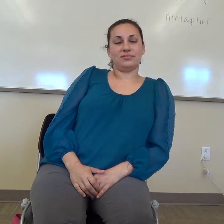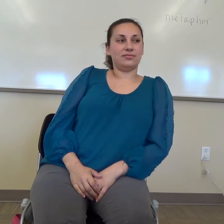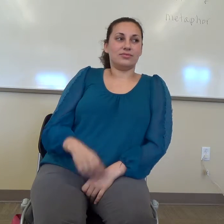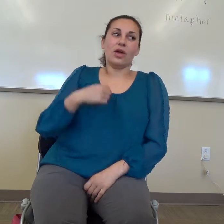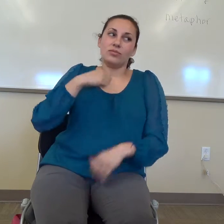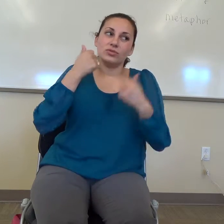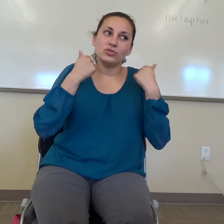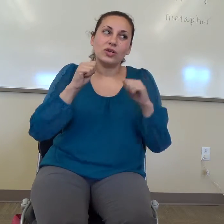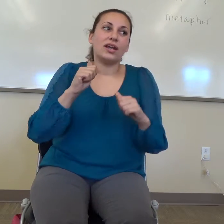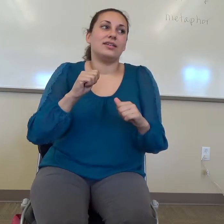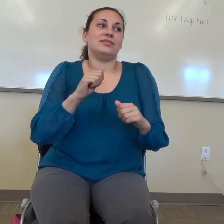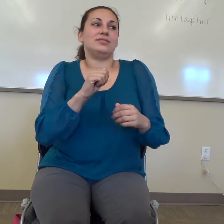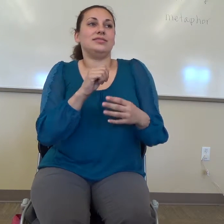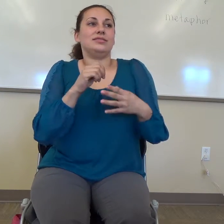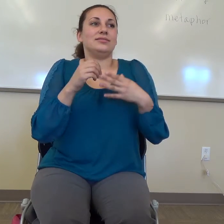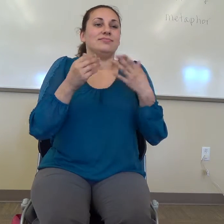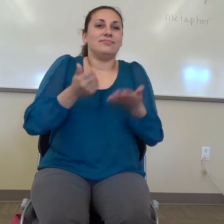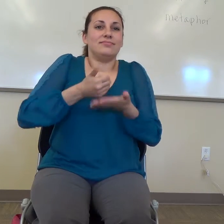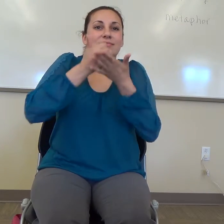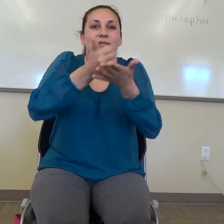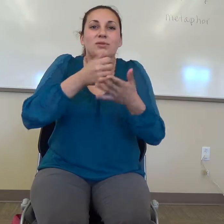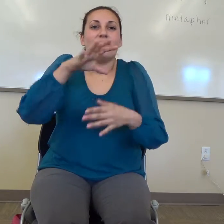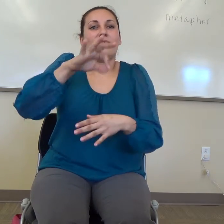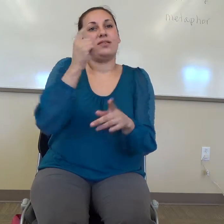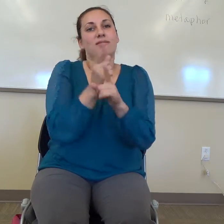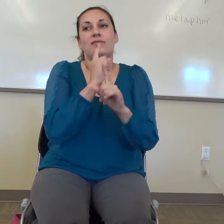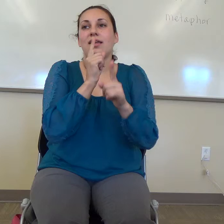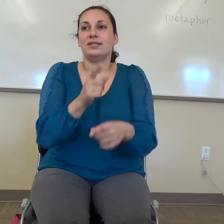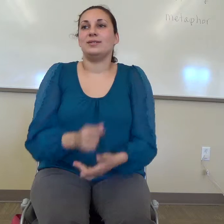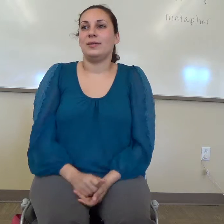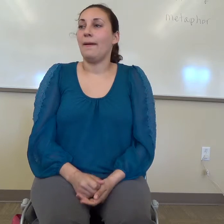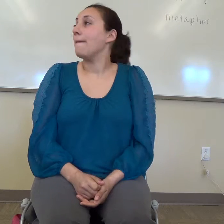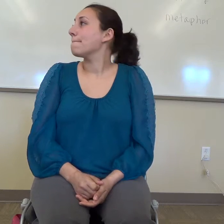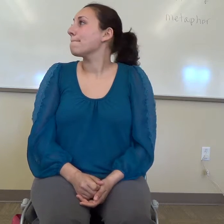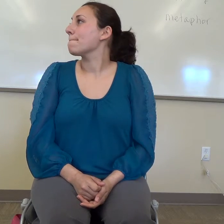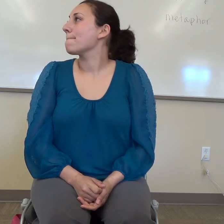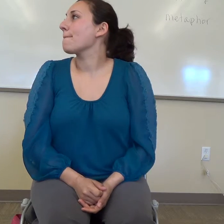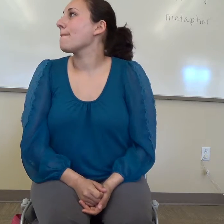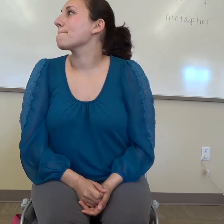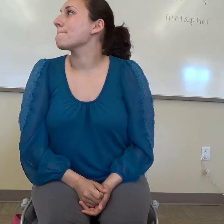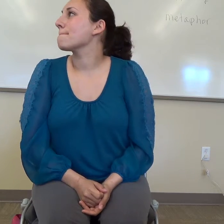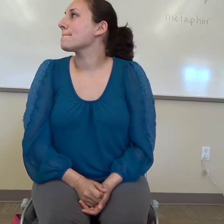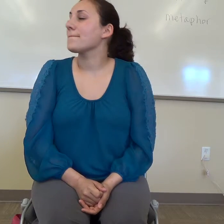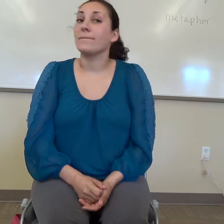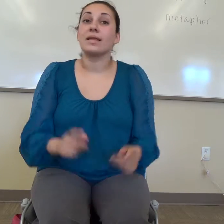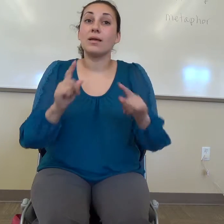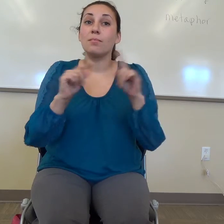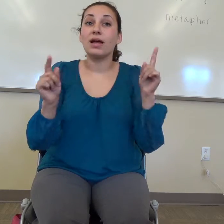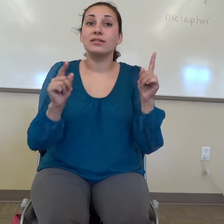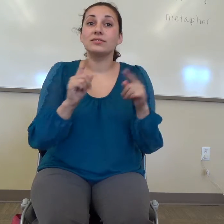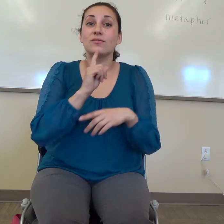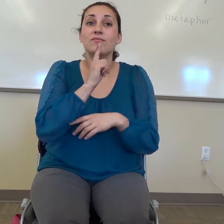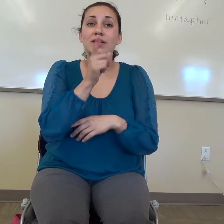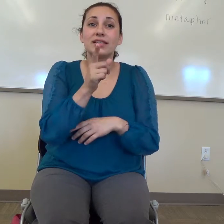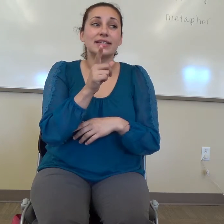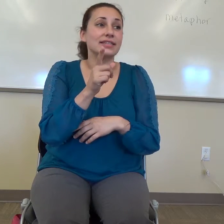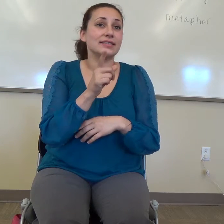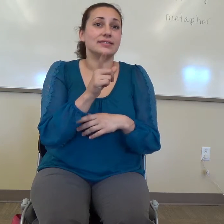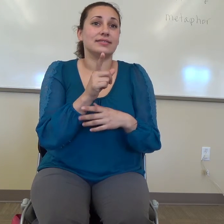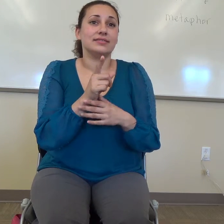at. All of these could fit in there. When it's ahead of. But putting one of those in there